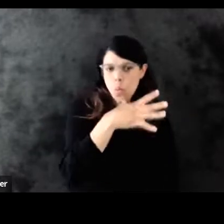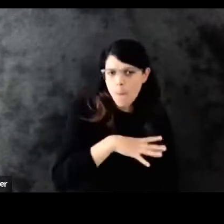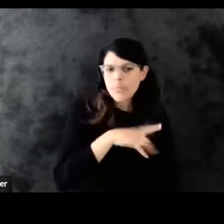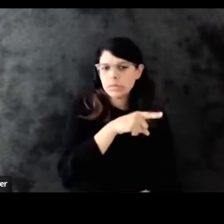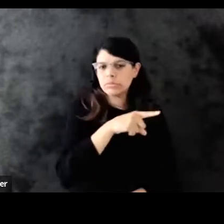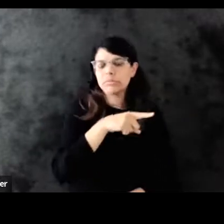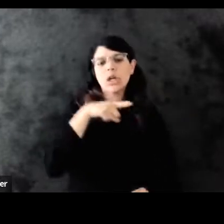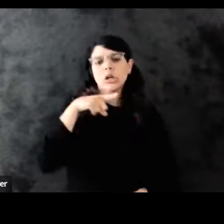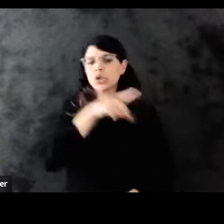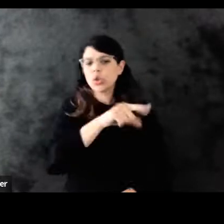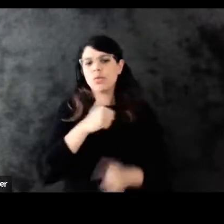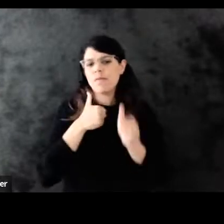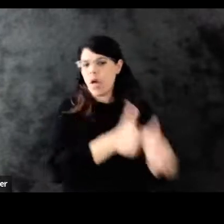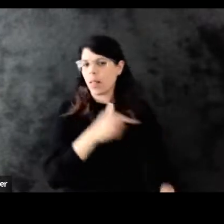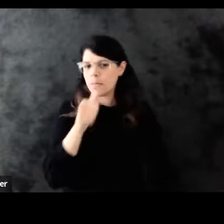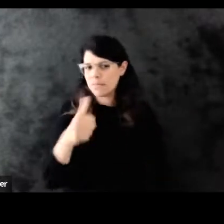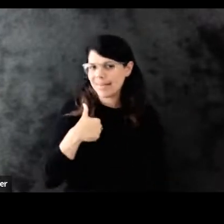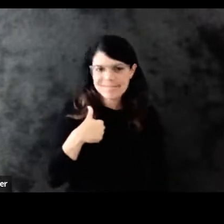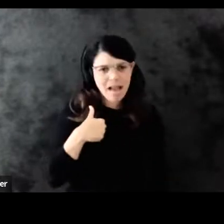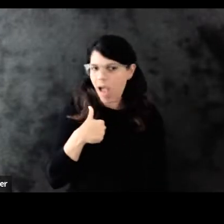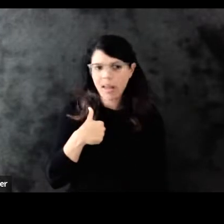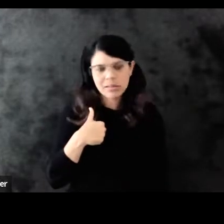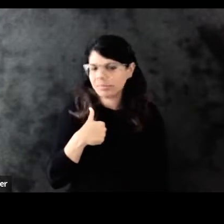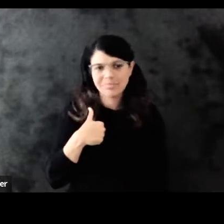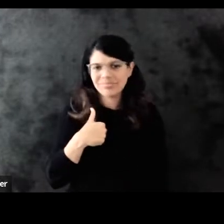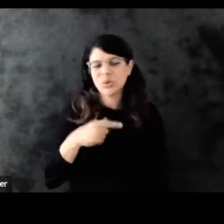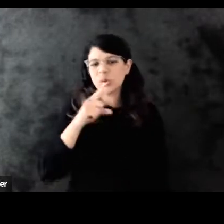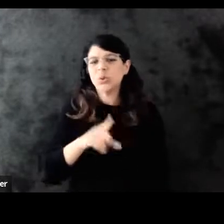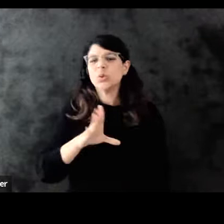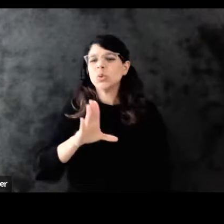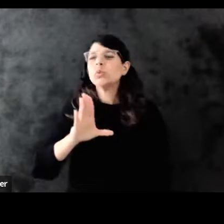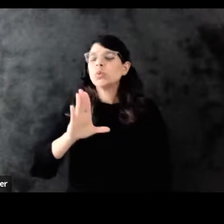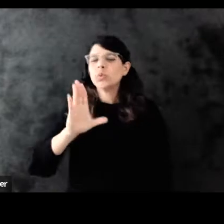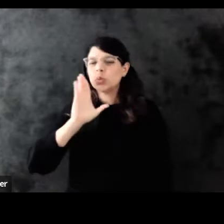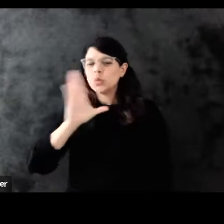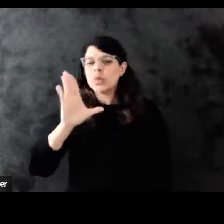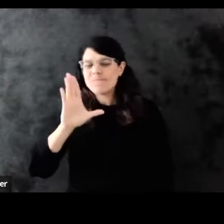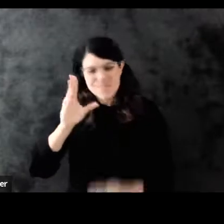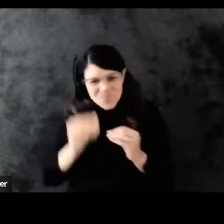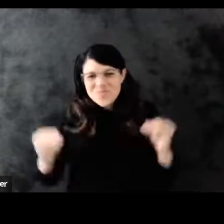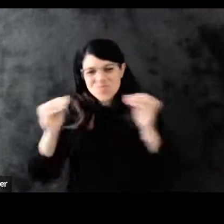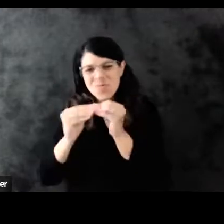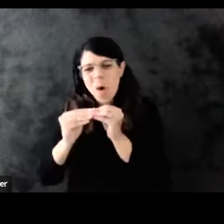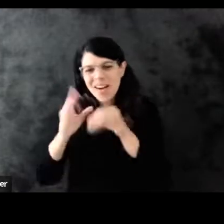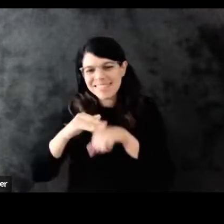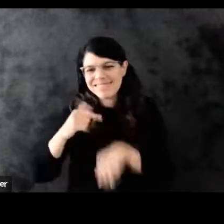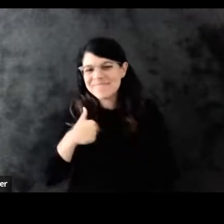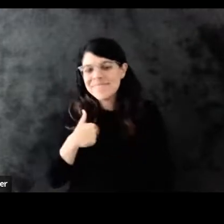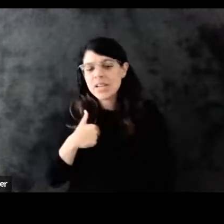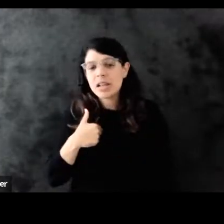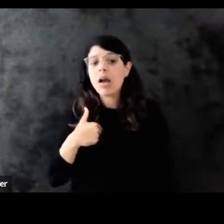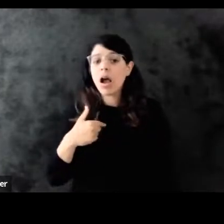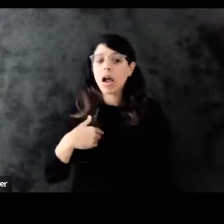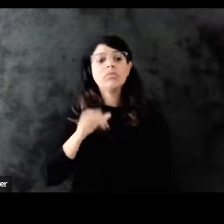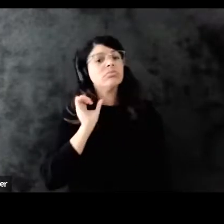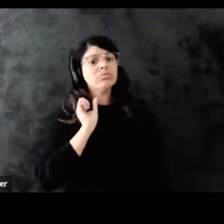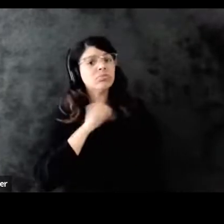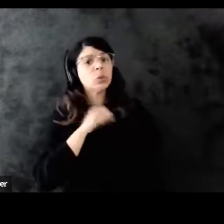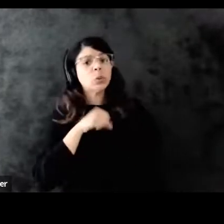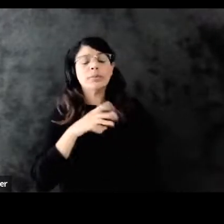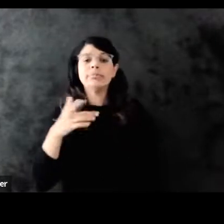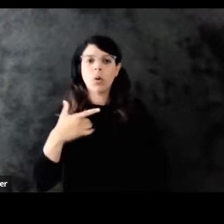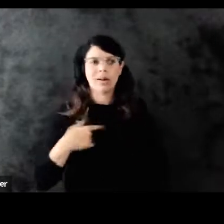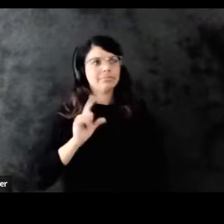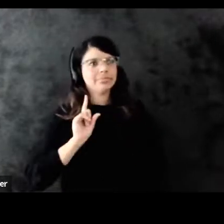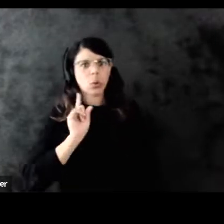next day, Senora, I didn't say Senora, she was white. I said, ma'am, my father doesn't want me to go follow his footsteps. He wants me to work with a